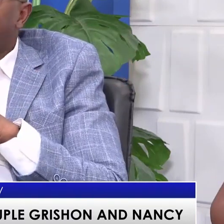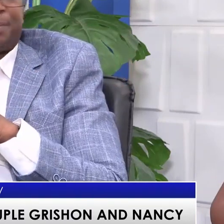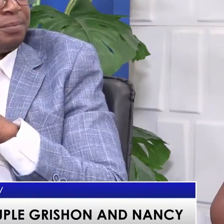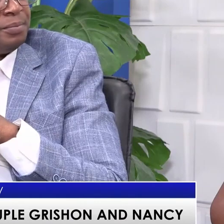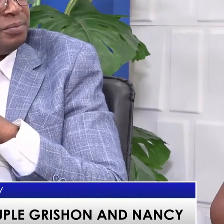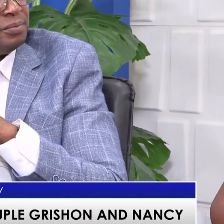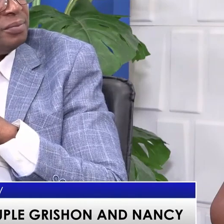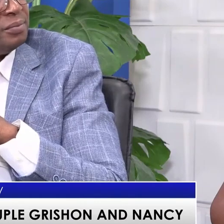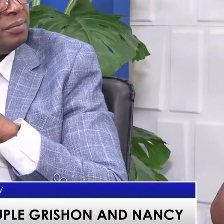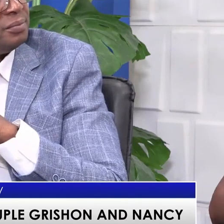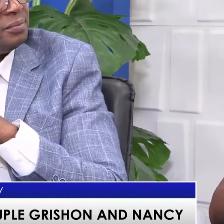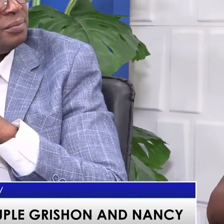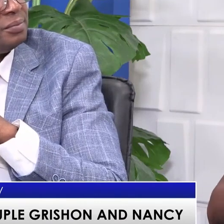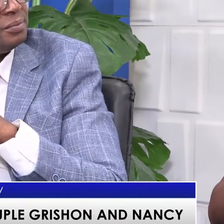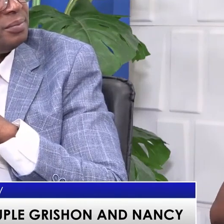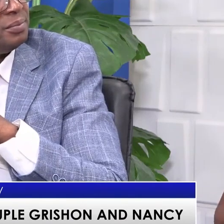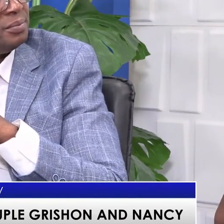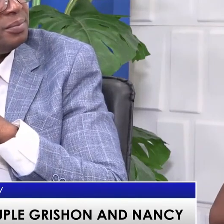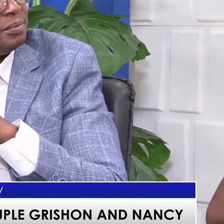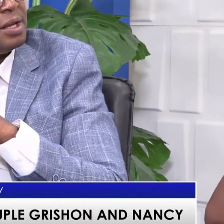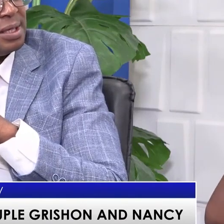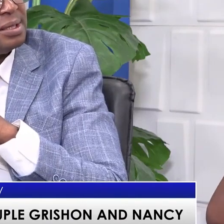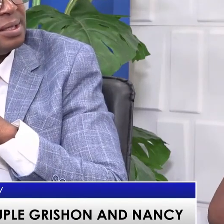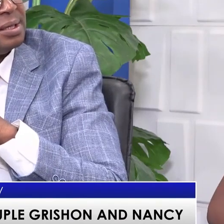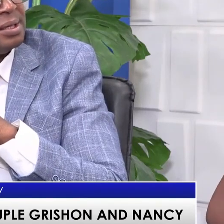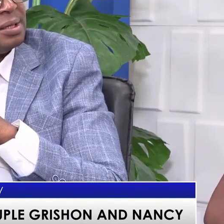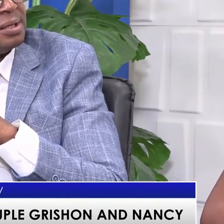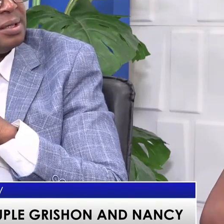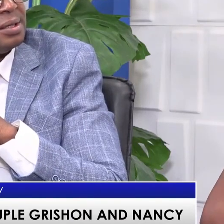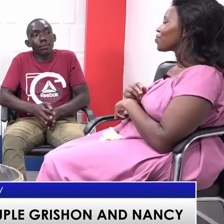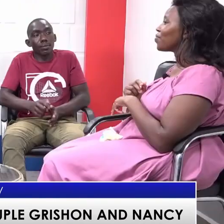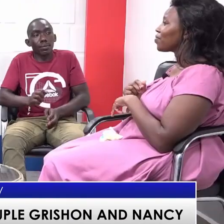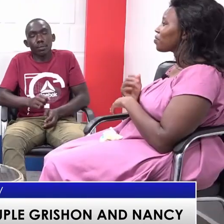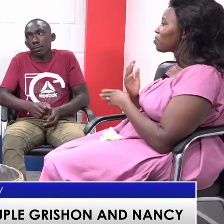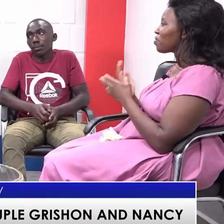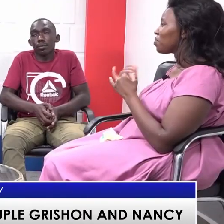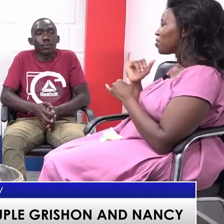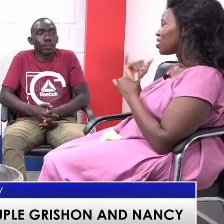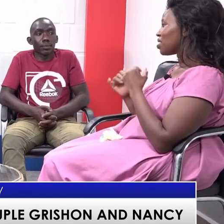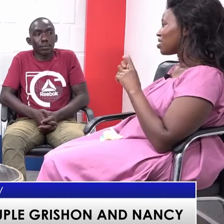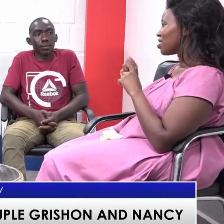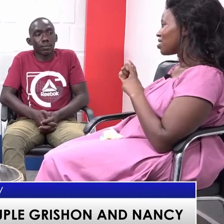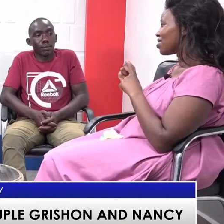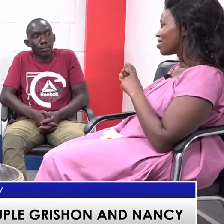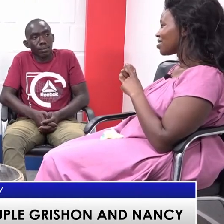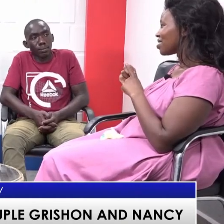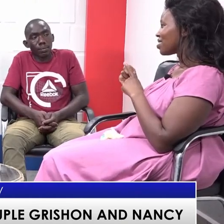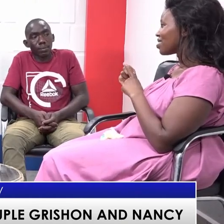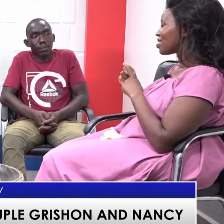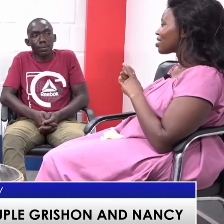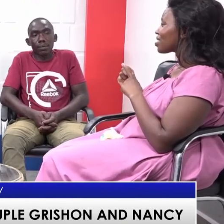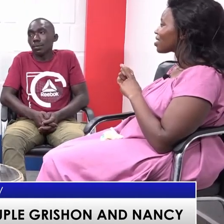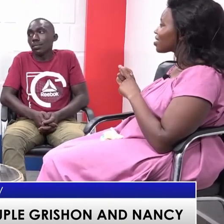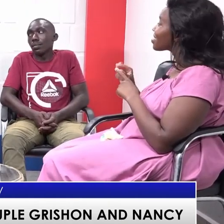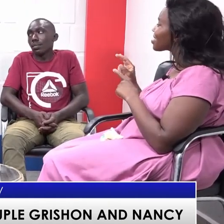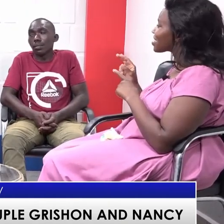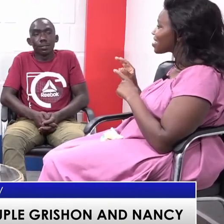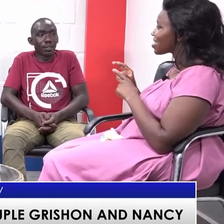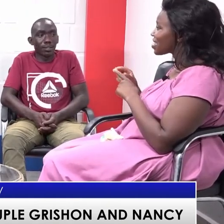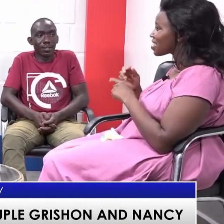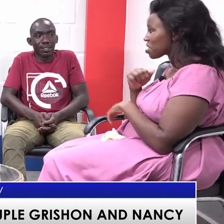wants to book at offices ziko wapi, number? Tuko na ofisi mingi. We have over 9